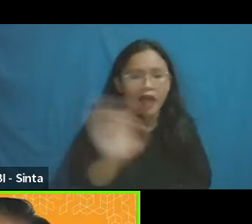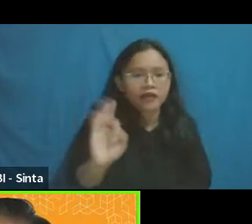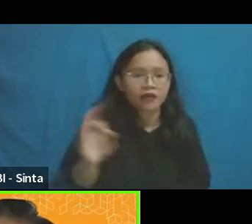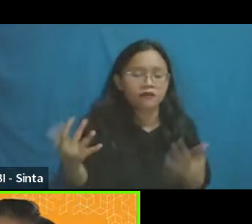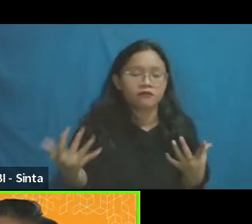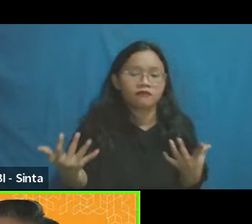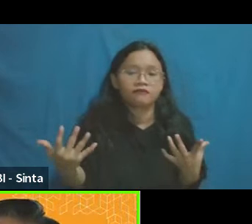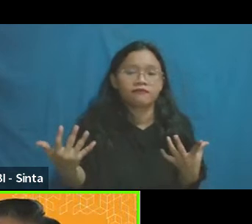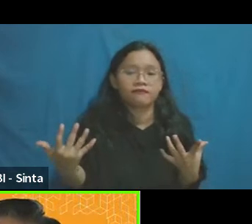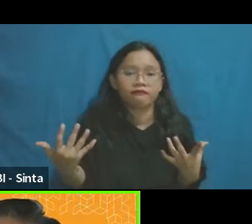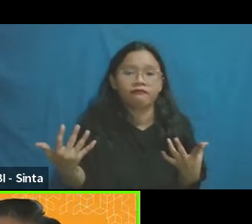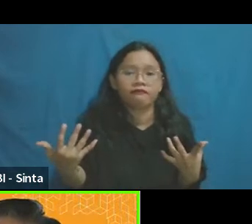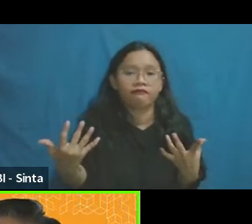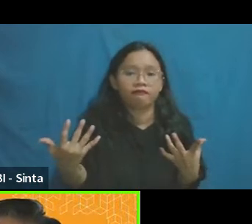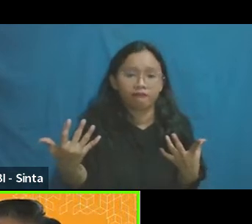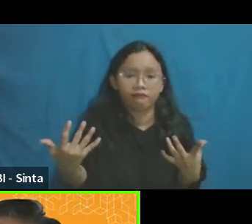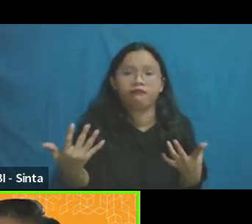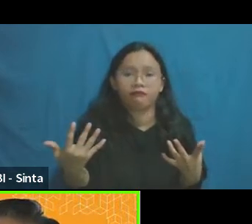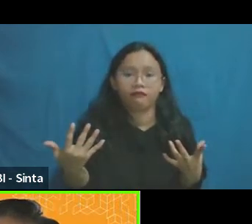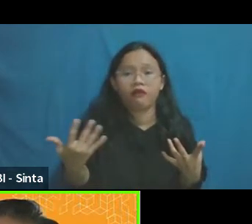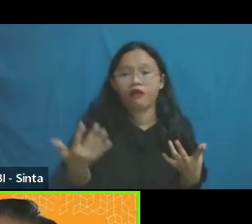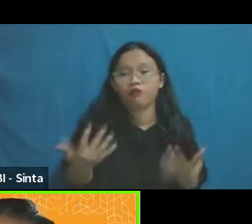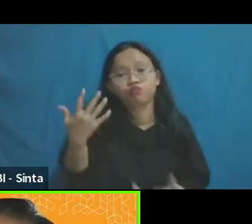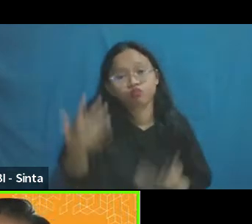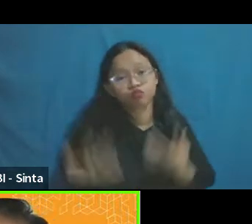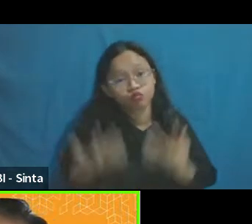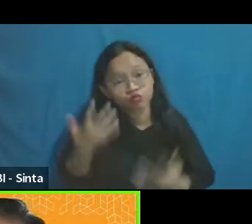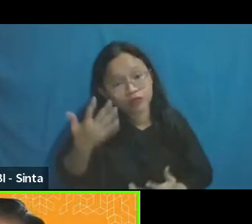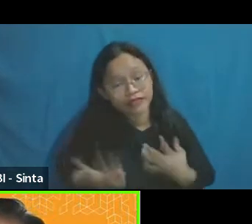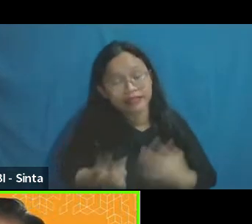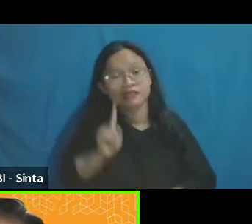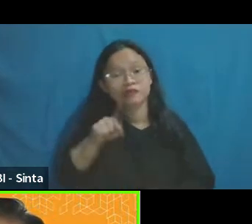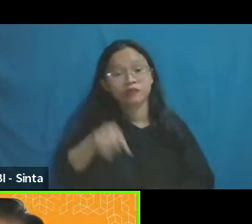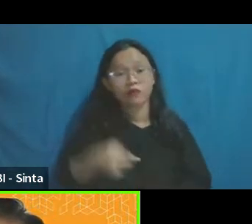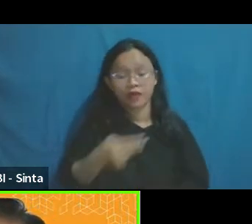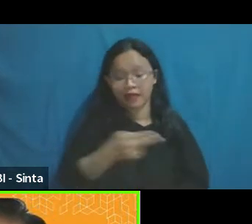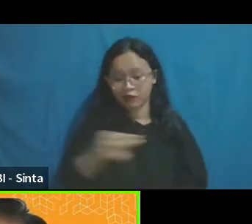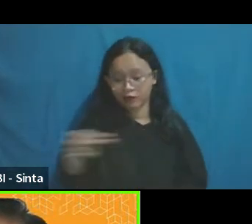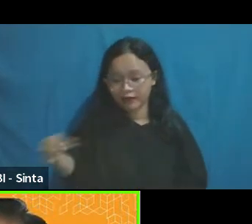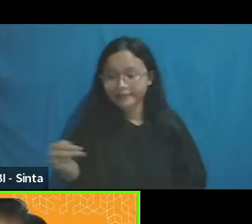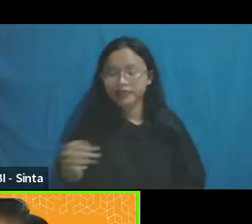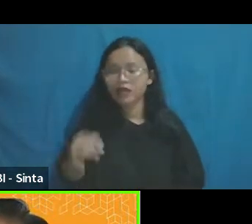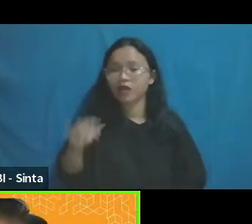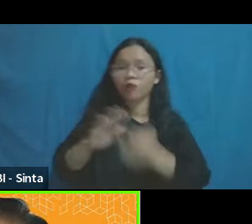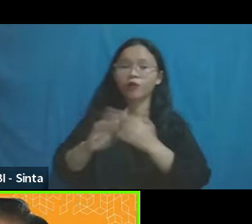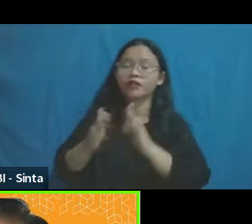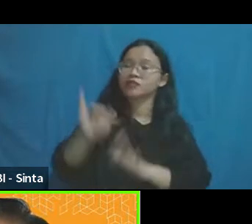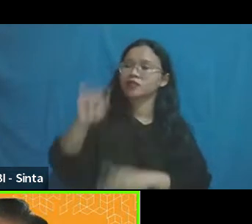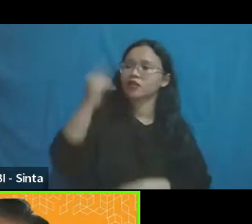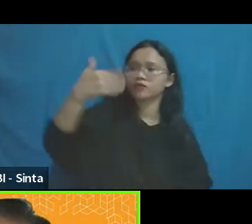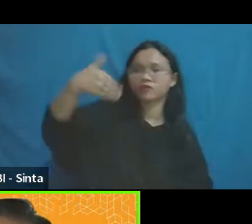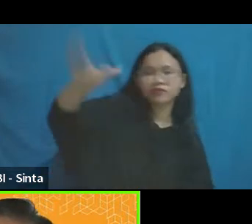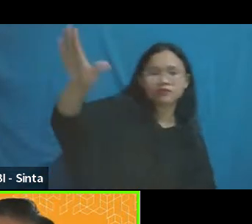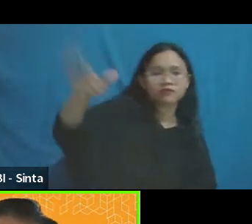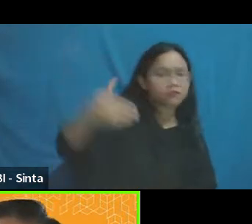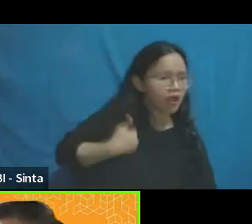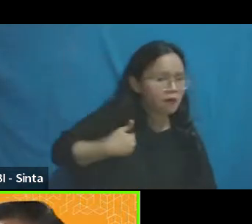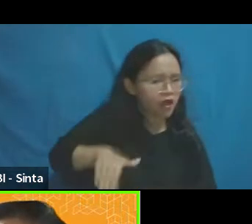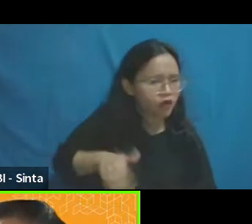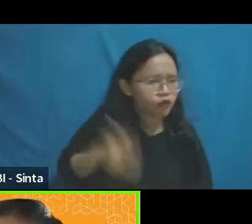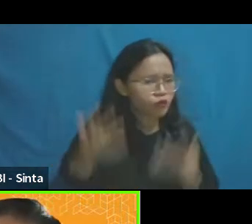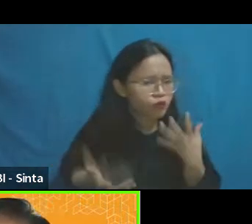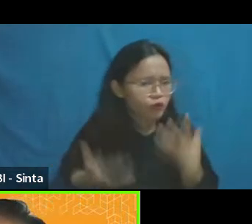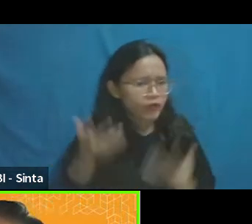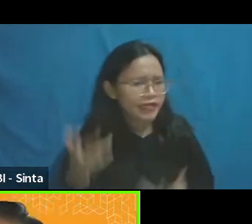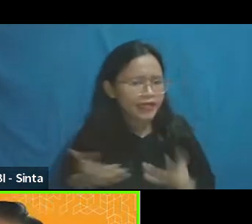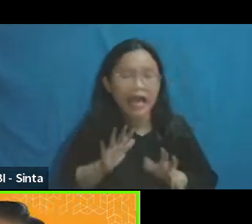to internationalize this problem, and Indonesian government doesn't want people outside Papua knows